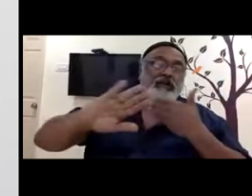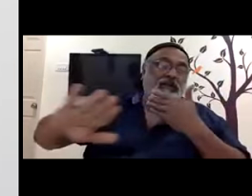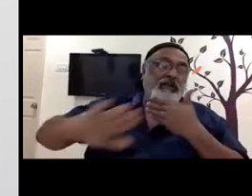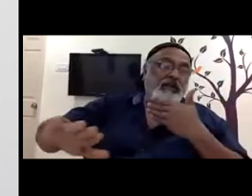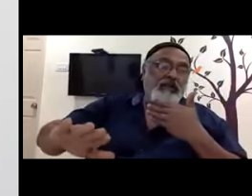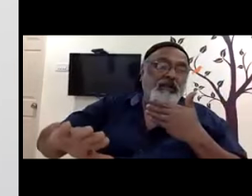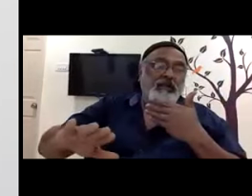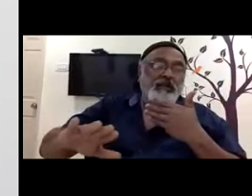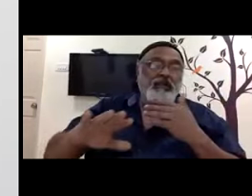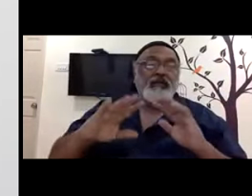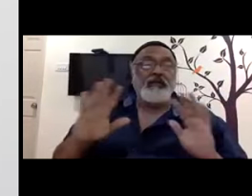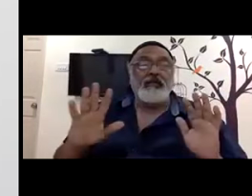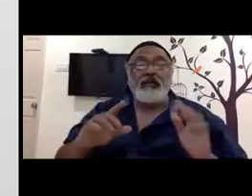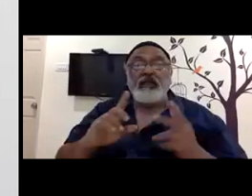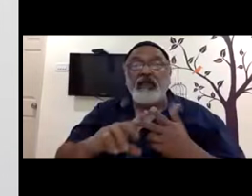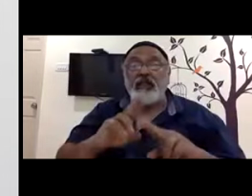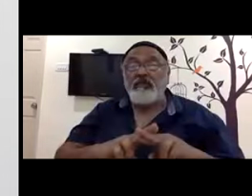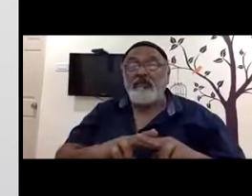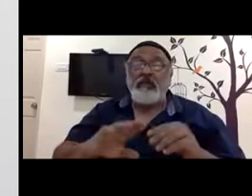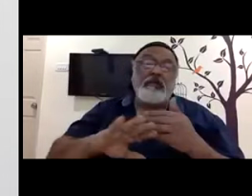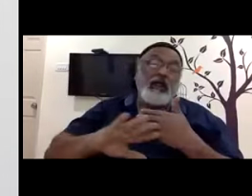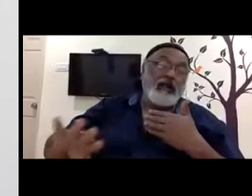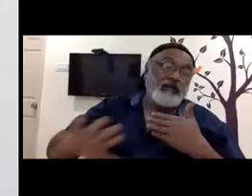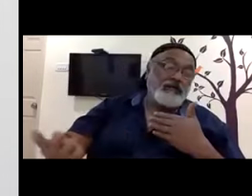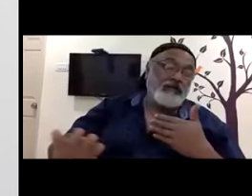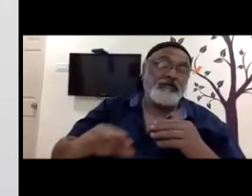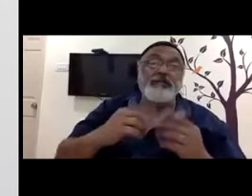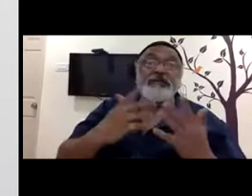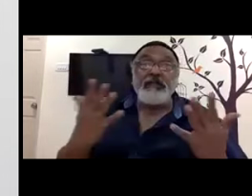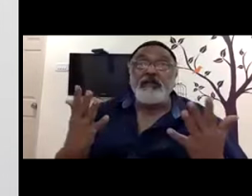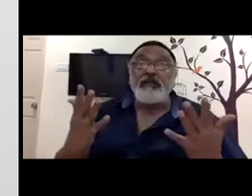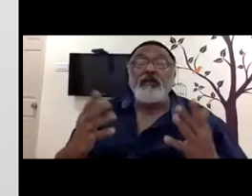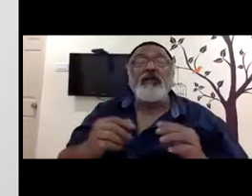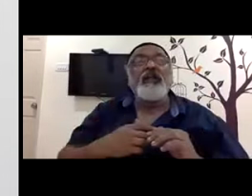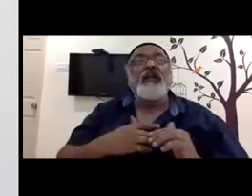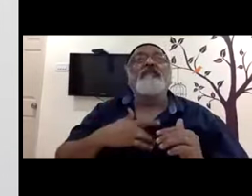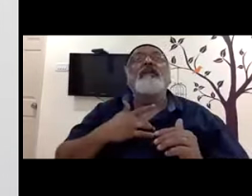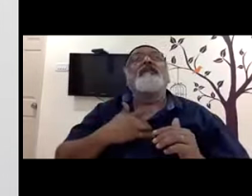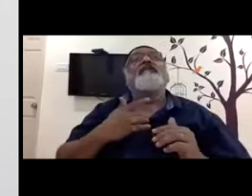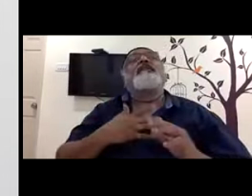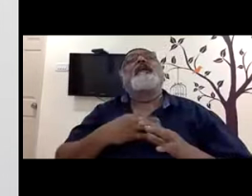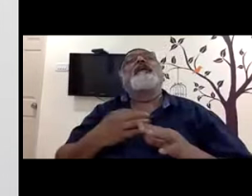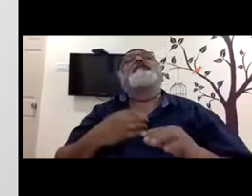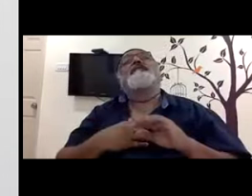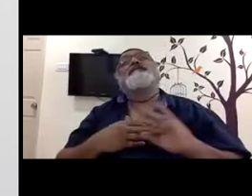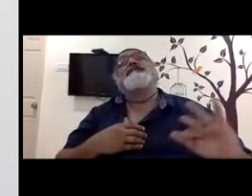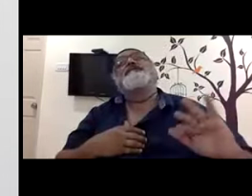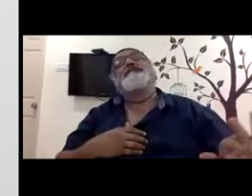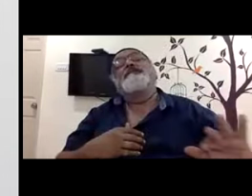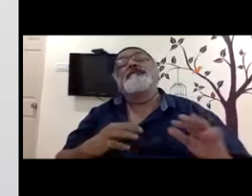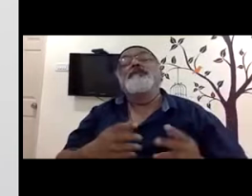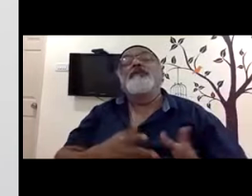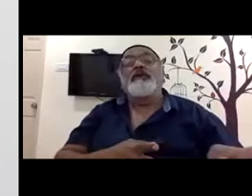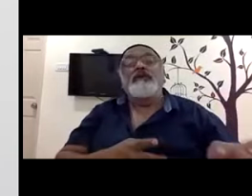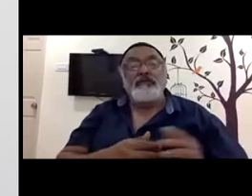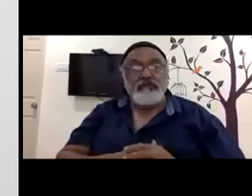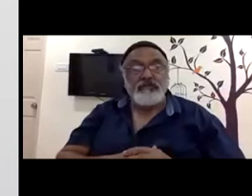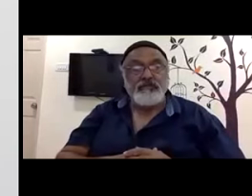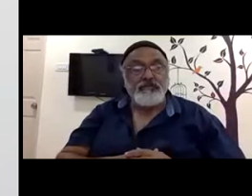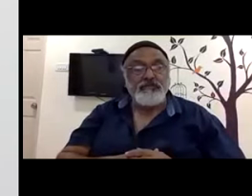So if we are biased towards certain things, we might counter biased beliefs through